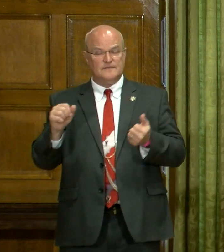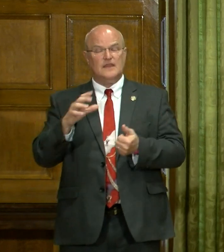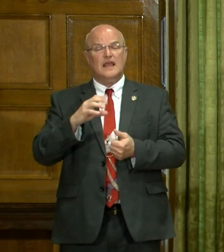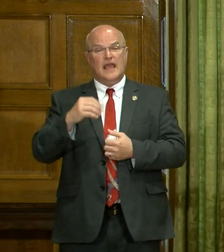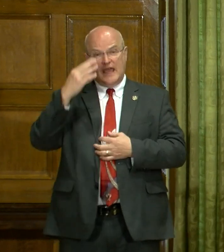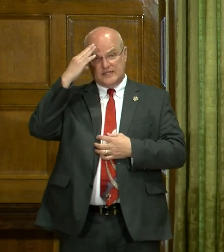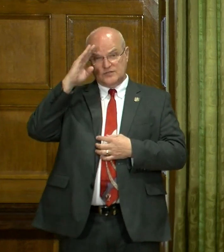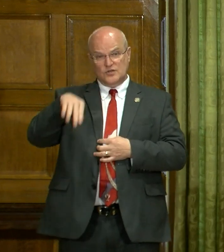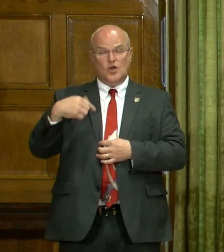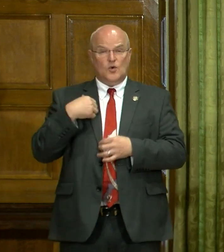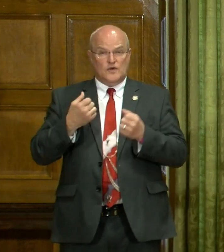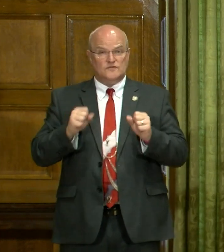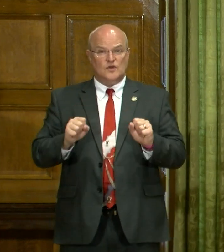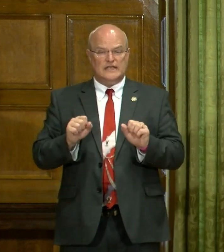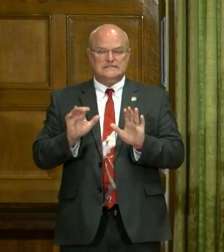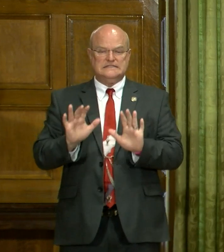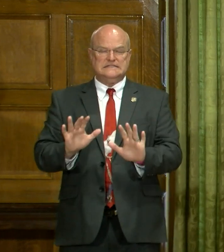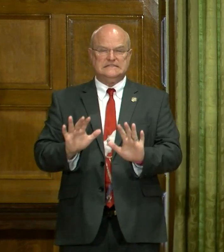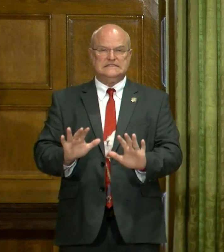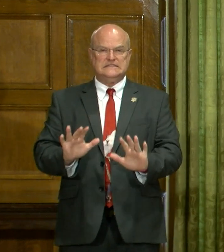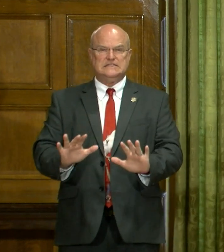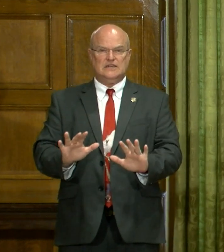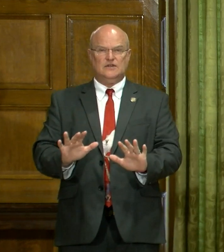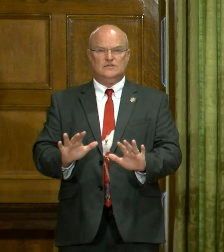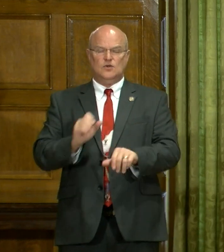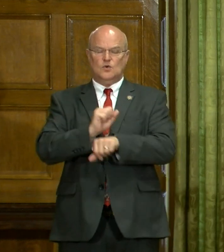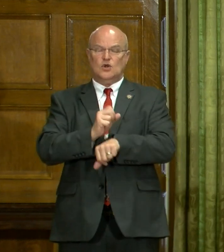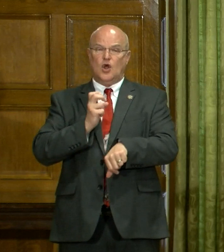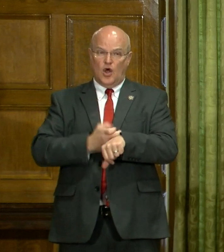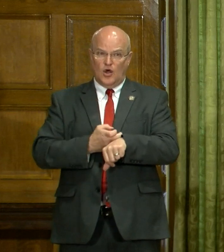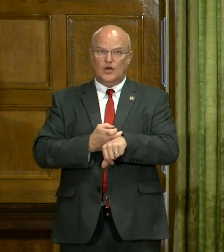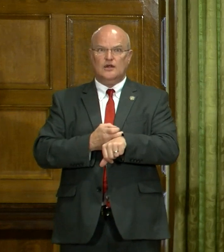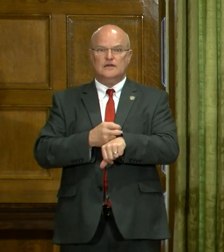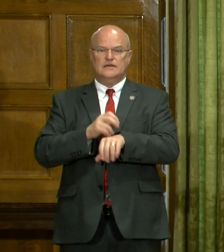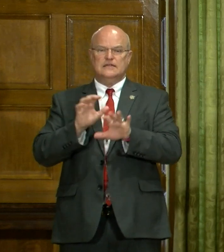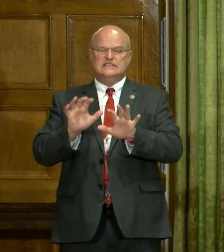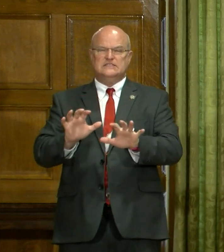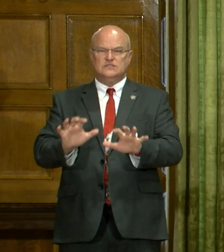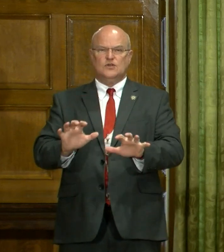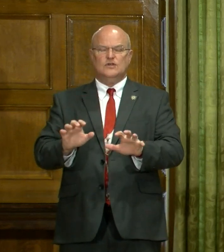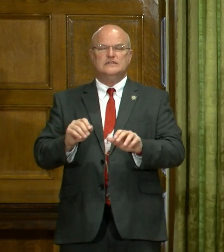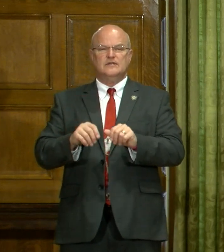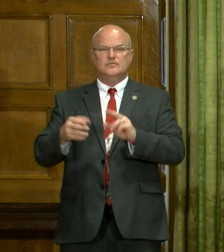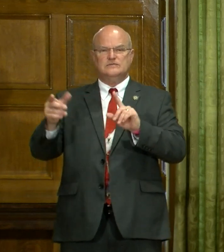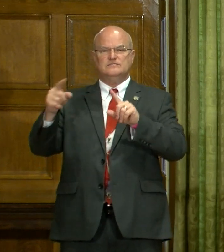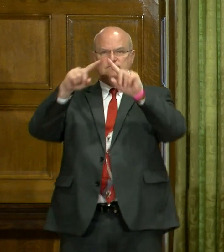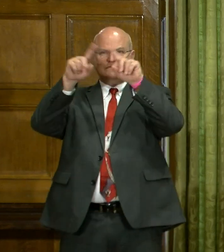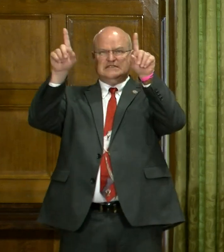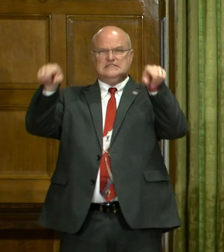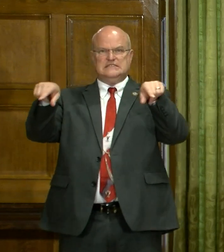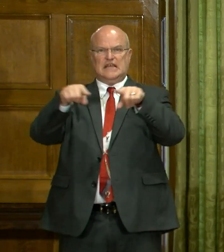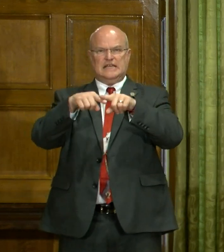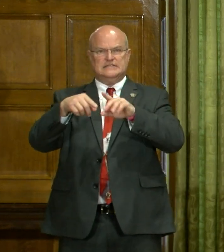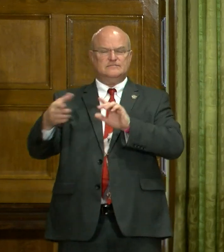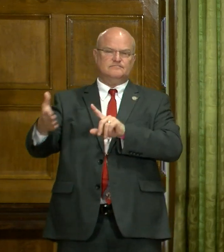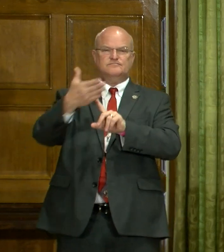And as you know, we've tried to discourage, worked hard to discourage, and even put signs up